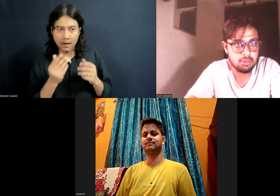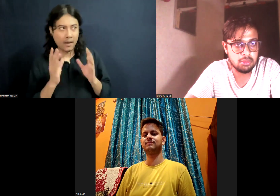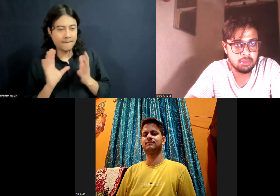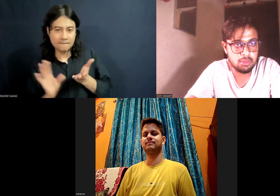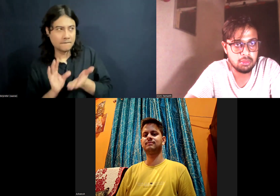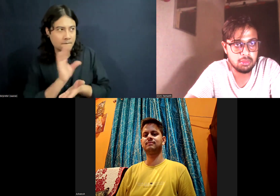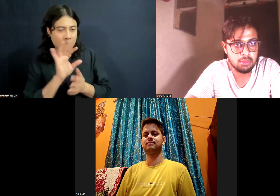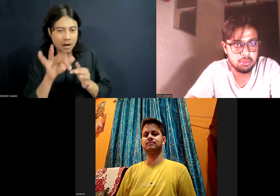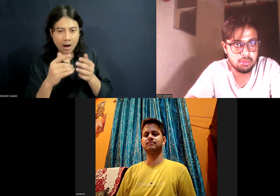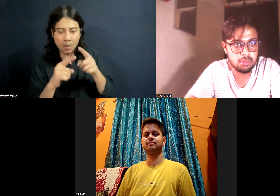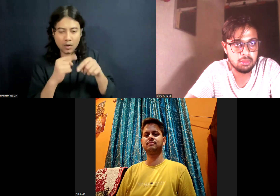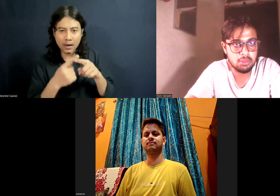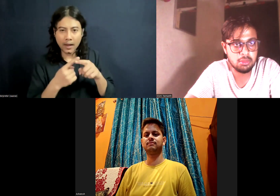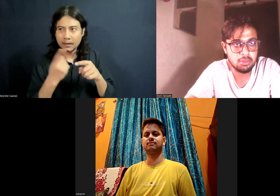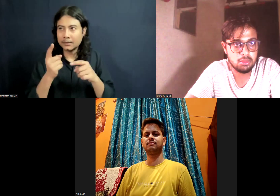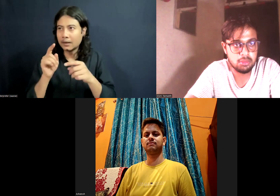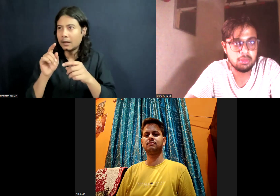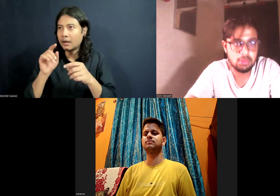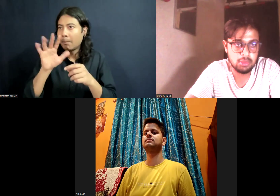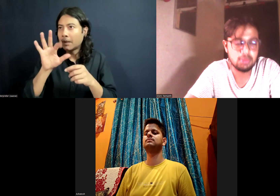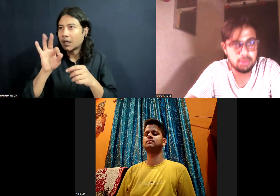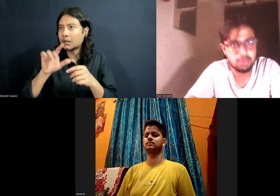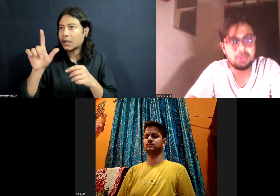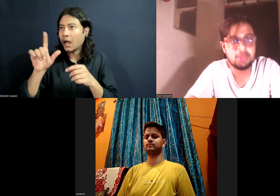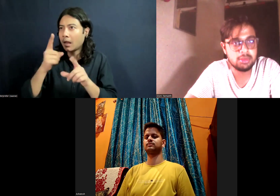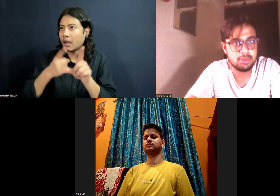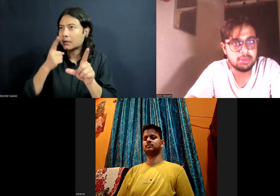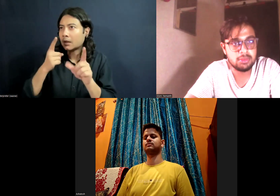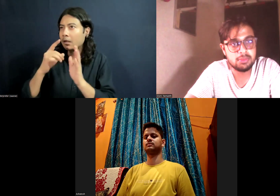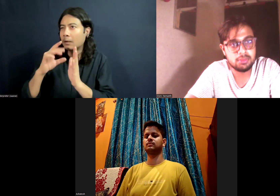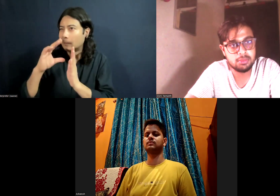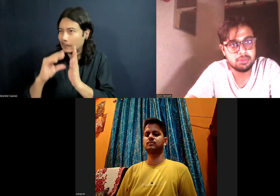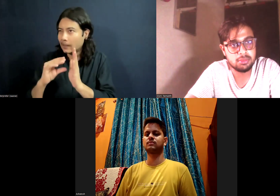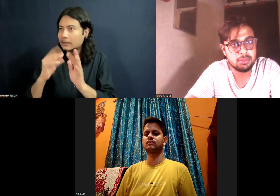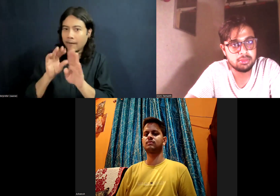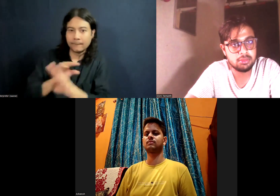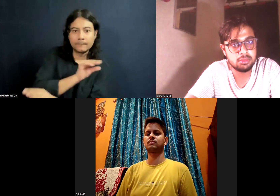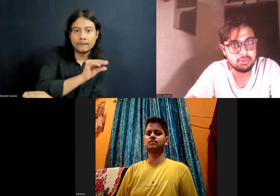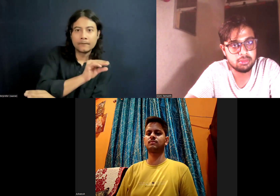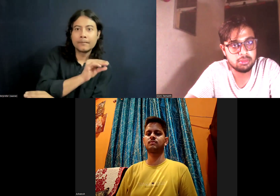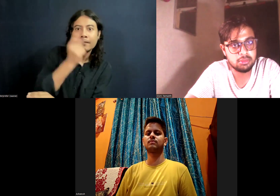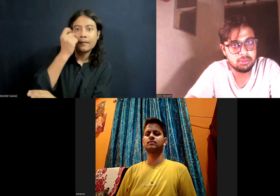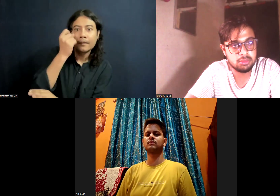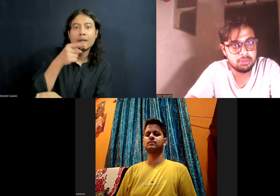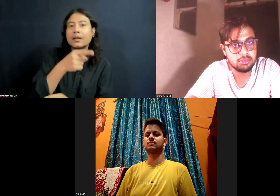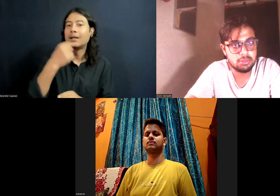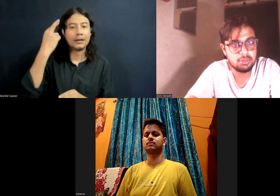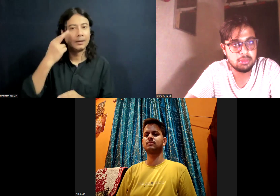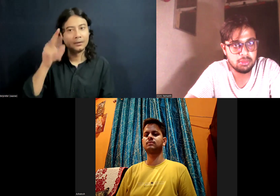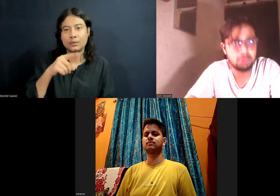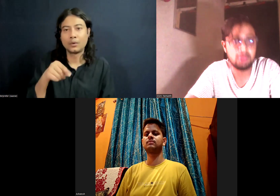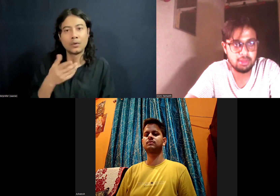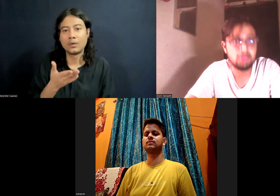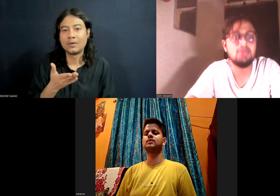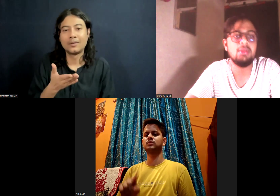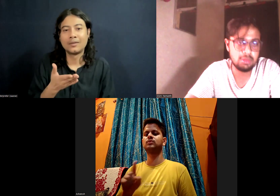and definitely if you're giving to the government, some kind of reactions definitely will give. But for counteracting those reactions,